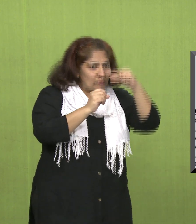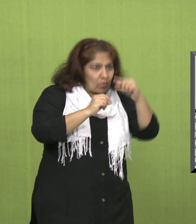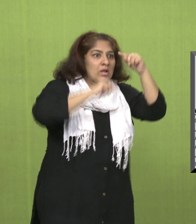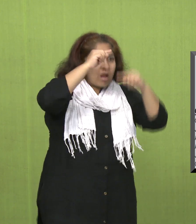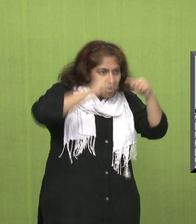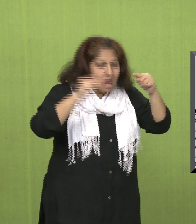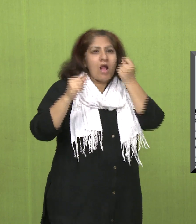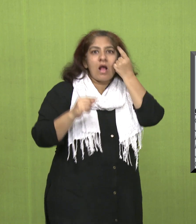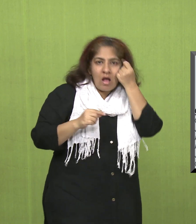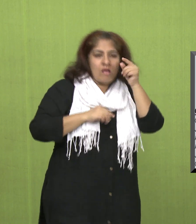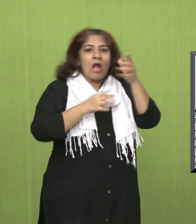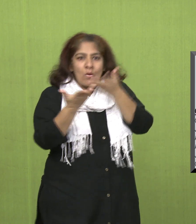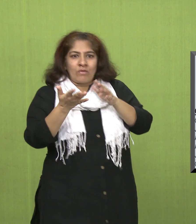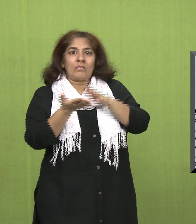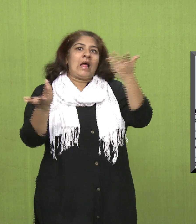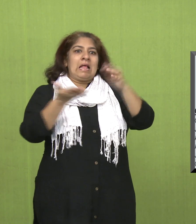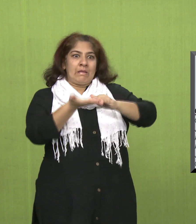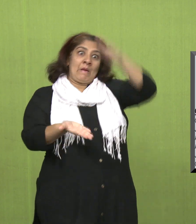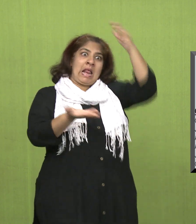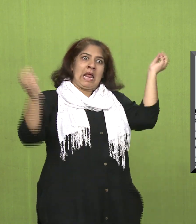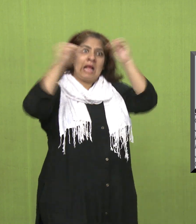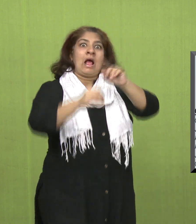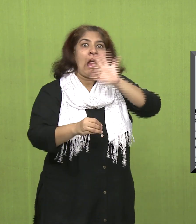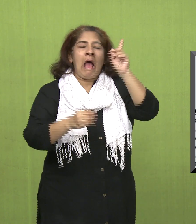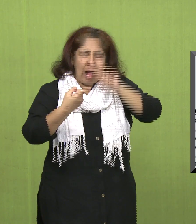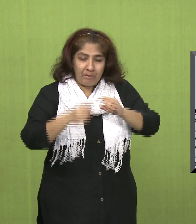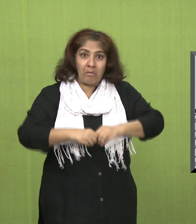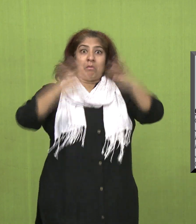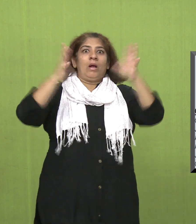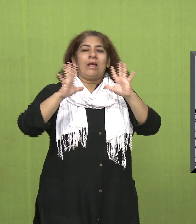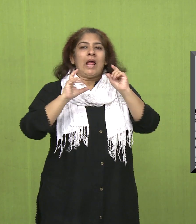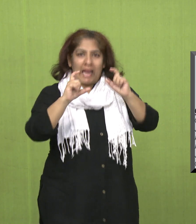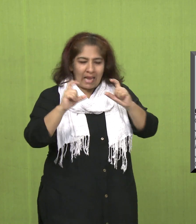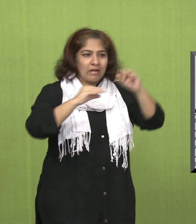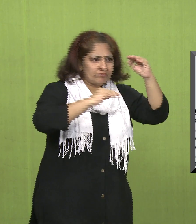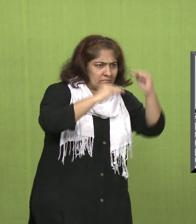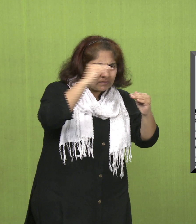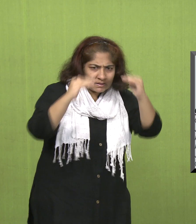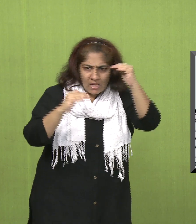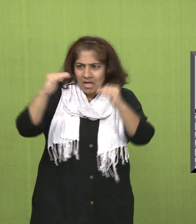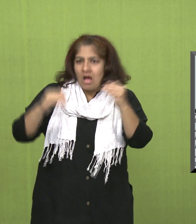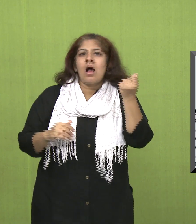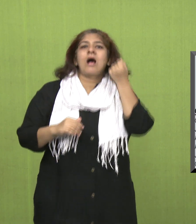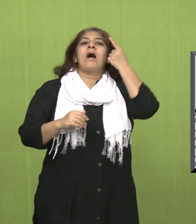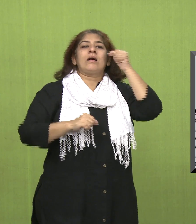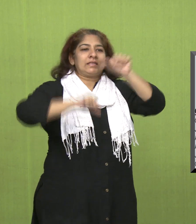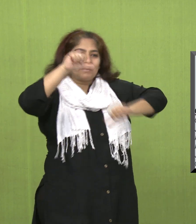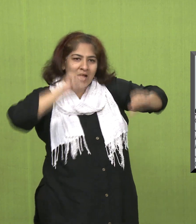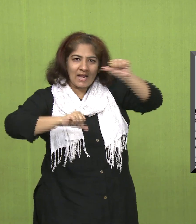them. They can understand, and any learner can go and learn practically. So that is the laboratory